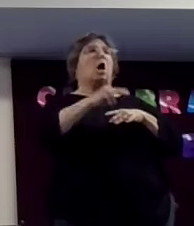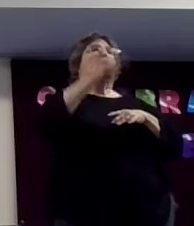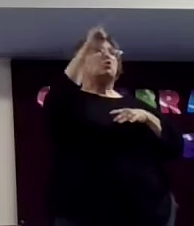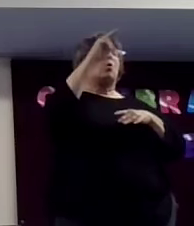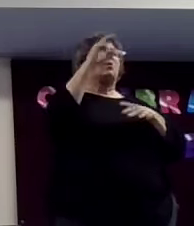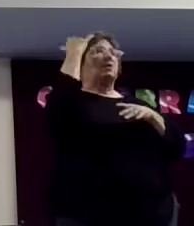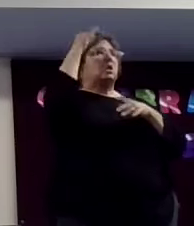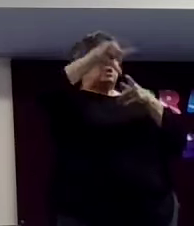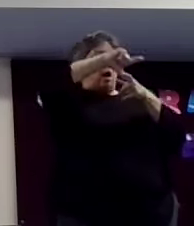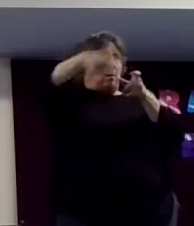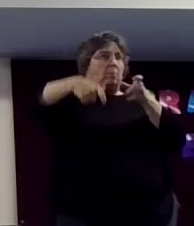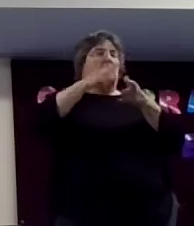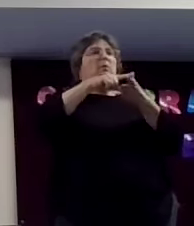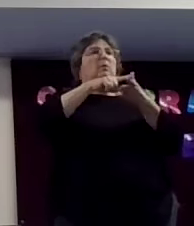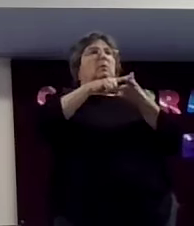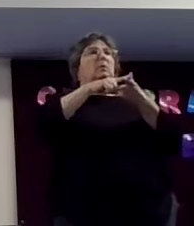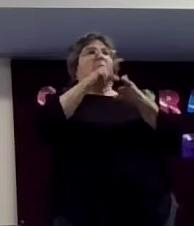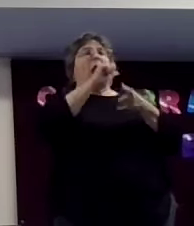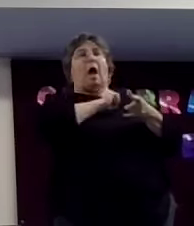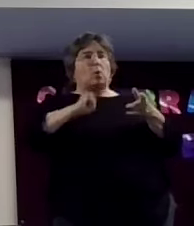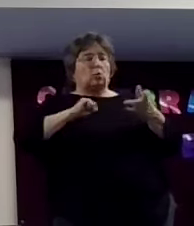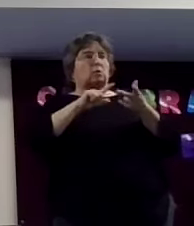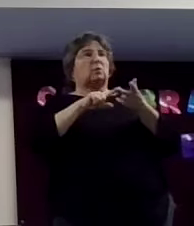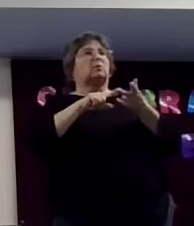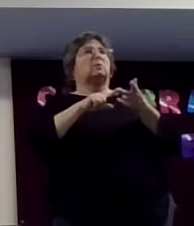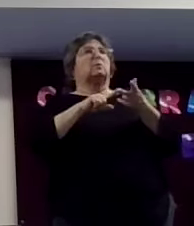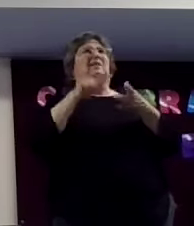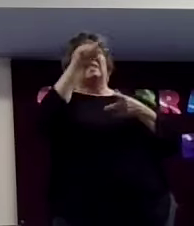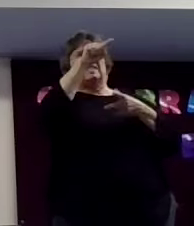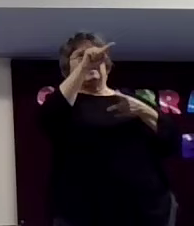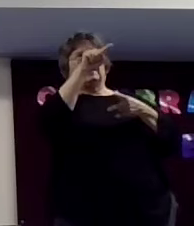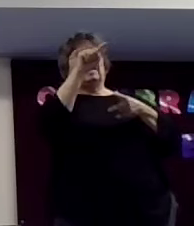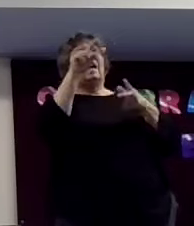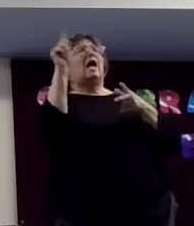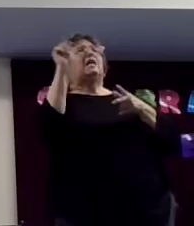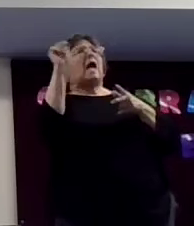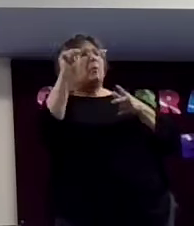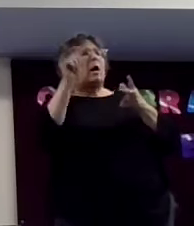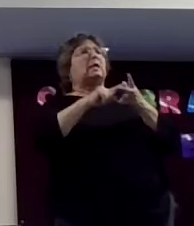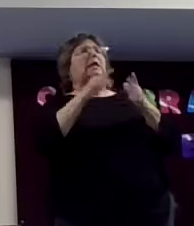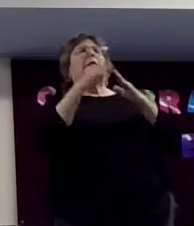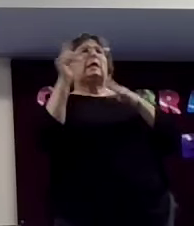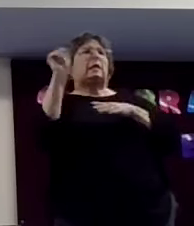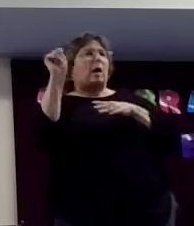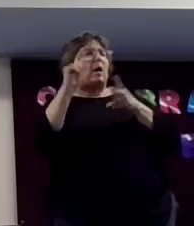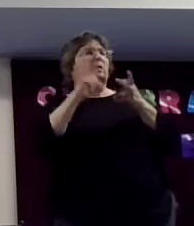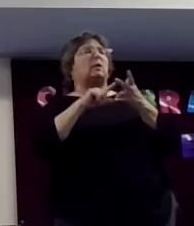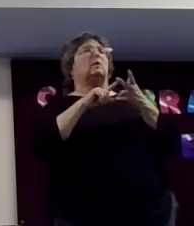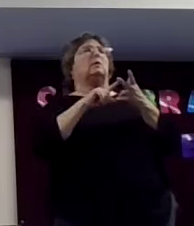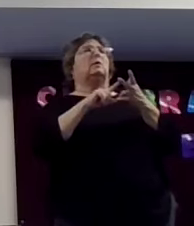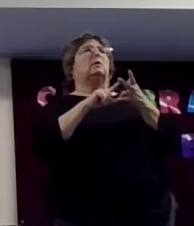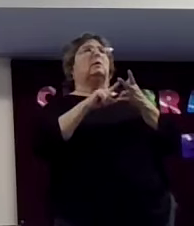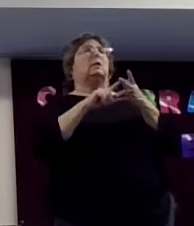northern suburbs, Amherst to town of Tonawanda, city of Tonawanda,